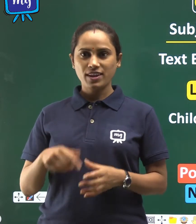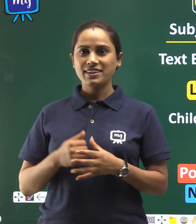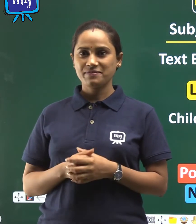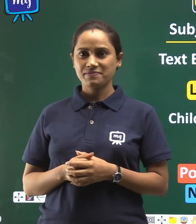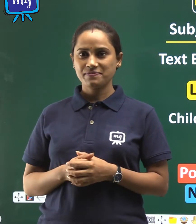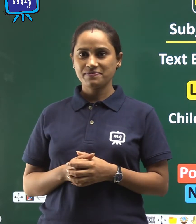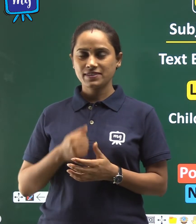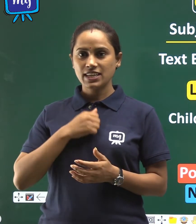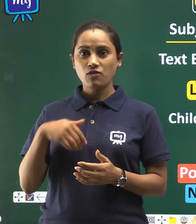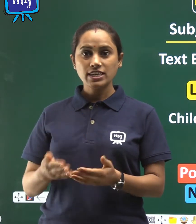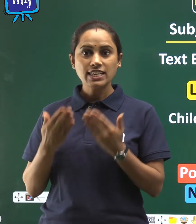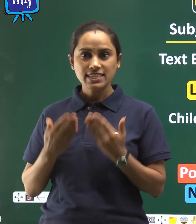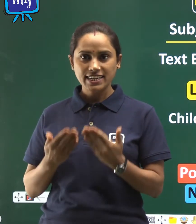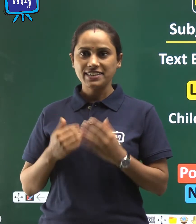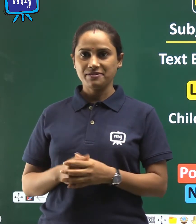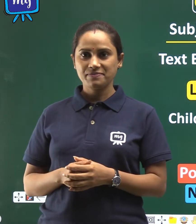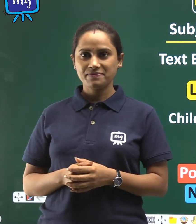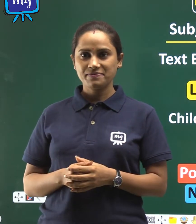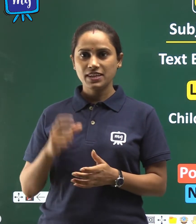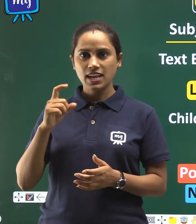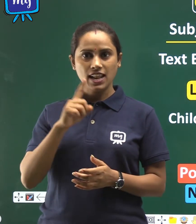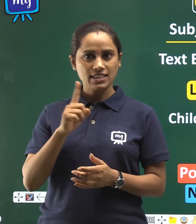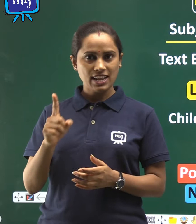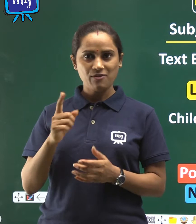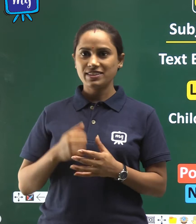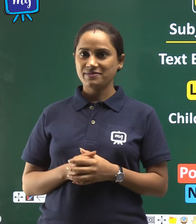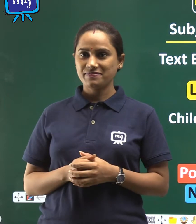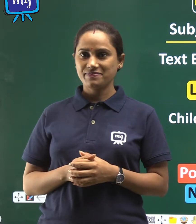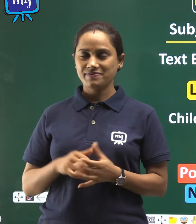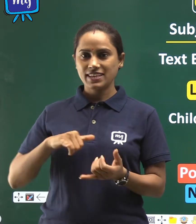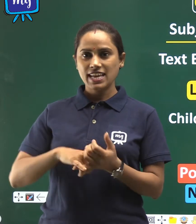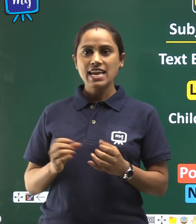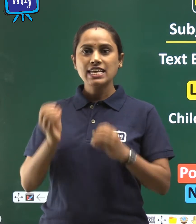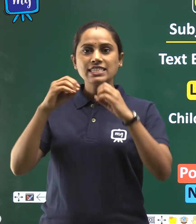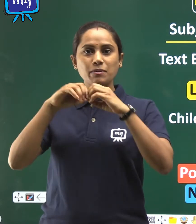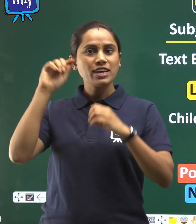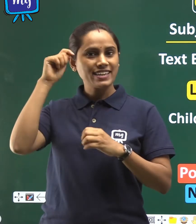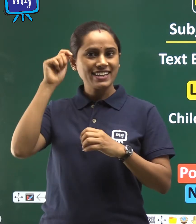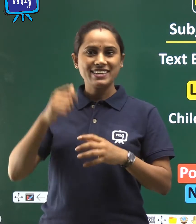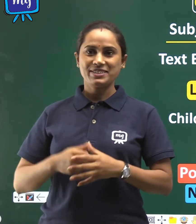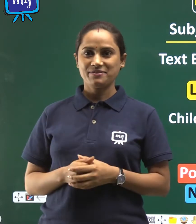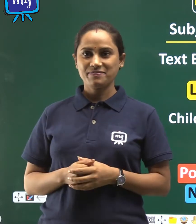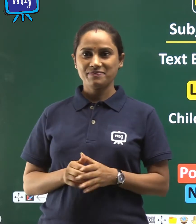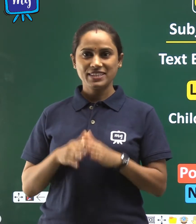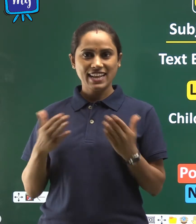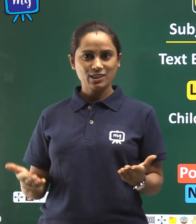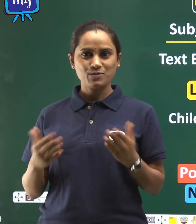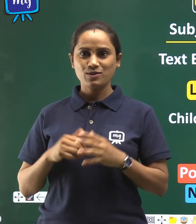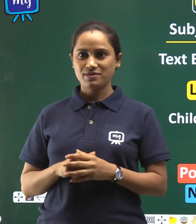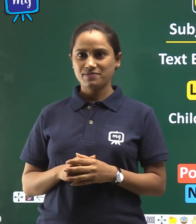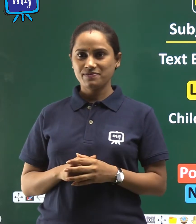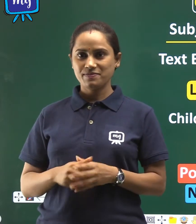Today, we shall study class 11th, subject English,